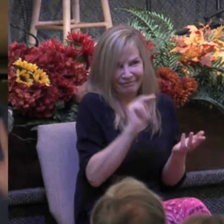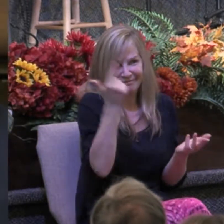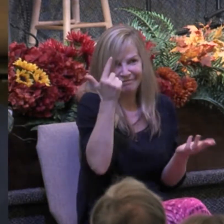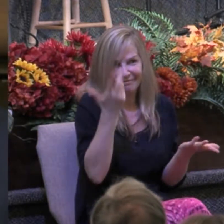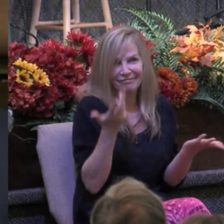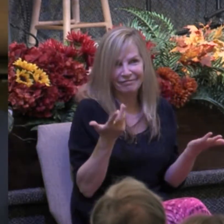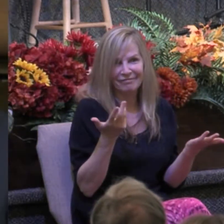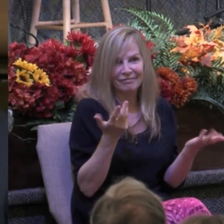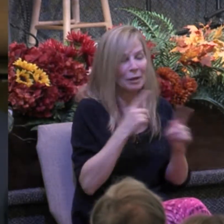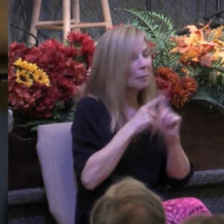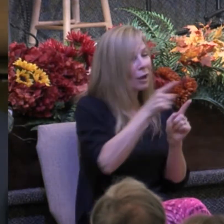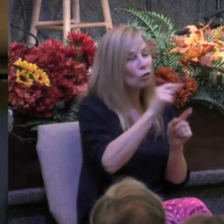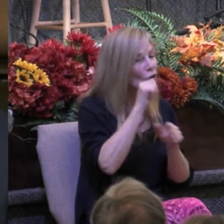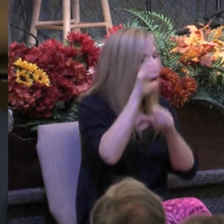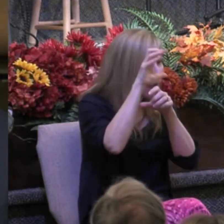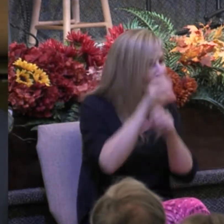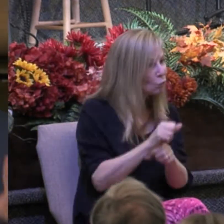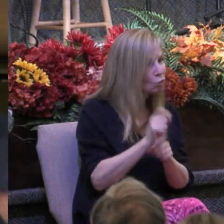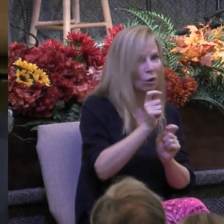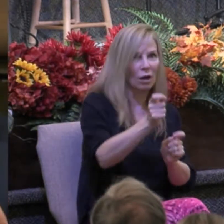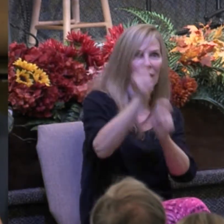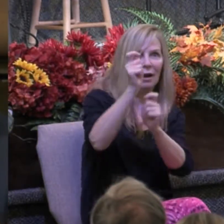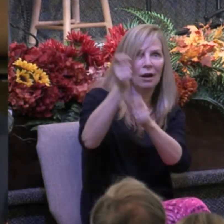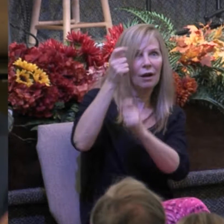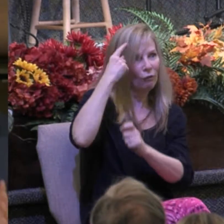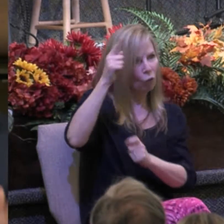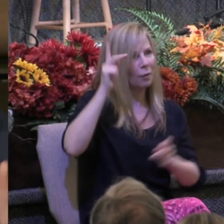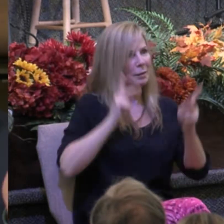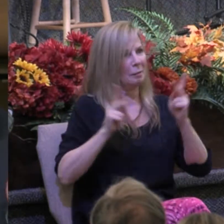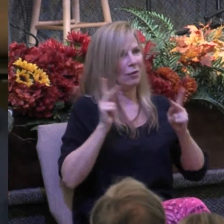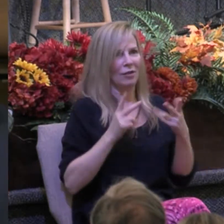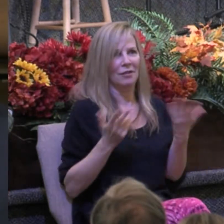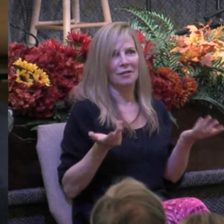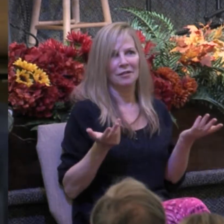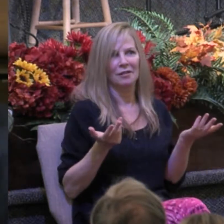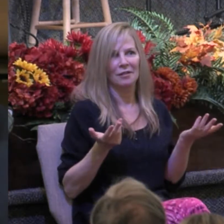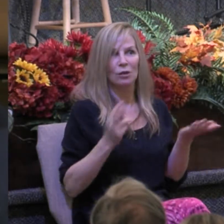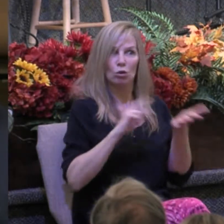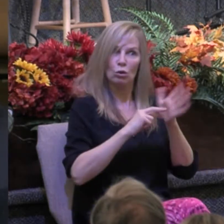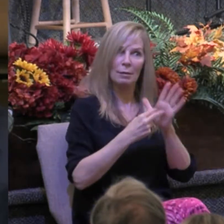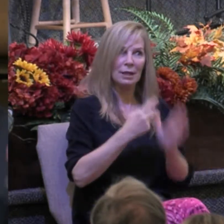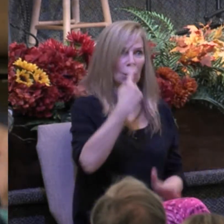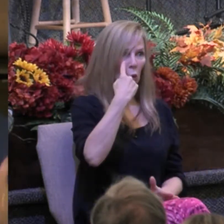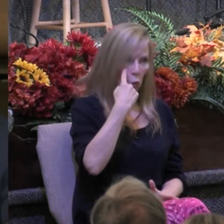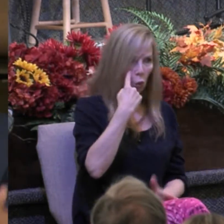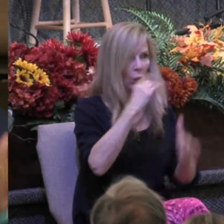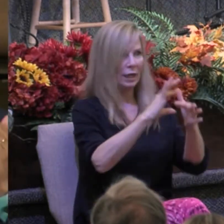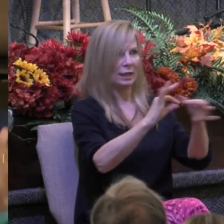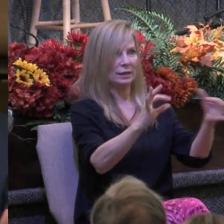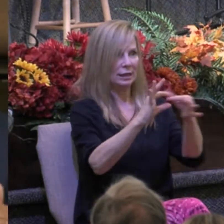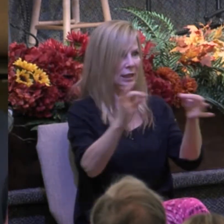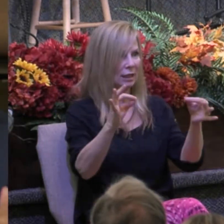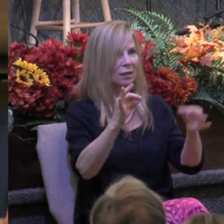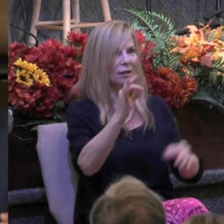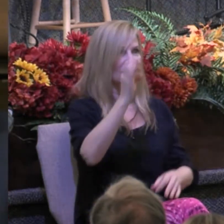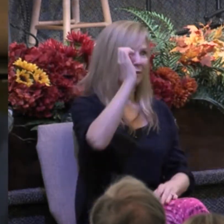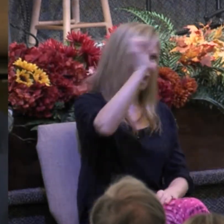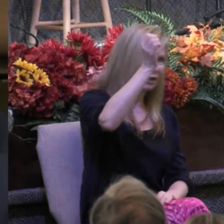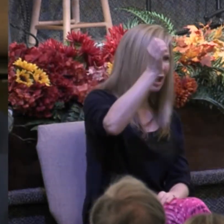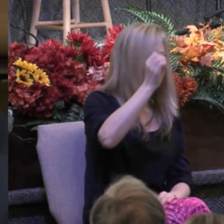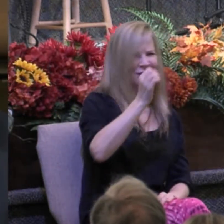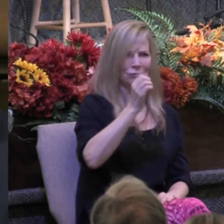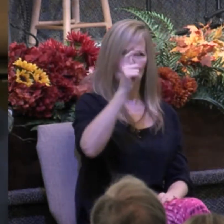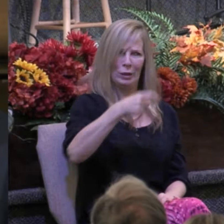was fishing for men. There's a lesson here, meaning witnessing and evangelizing. You're going to need me. You can't do this on your